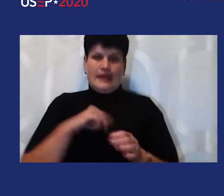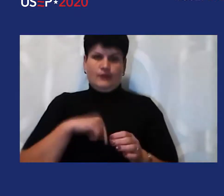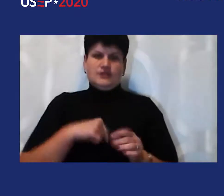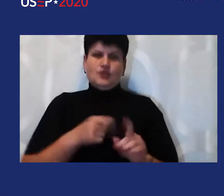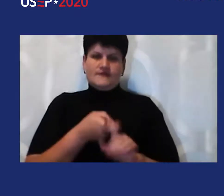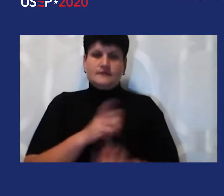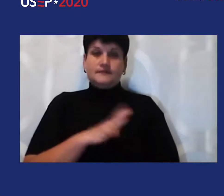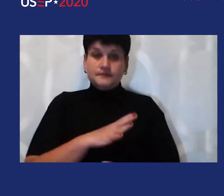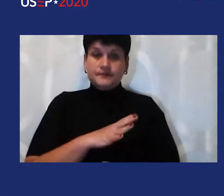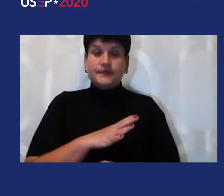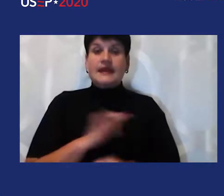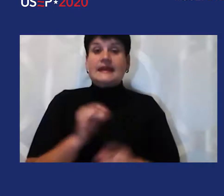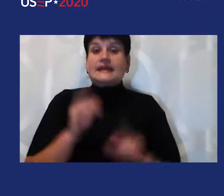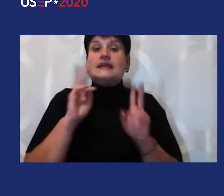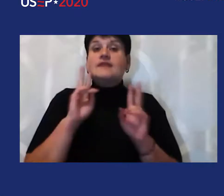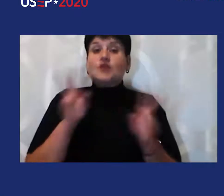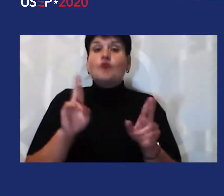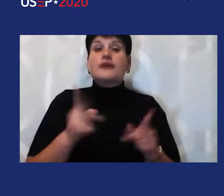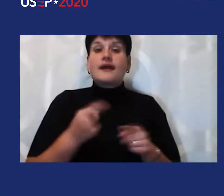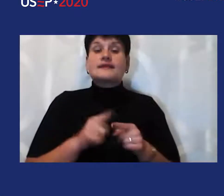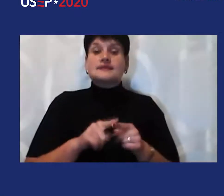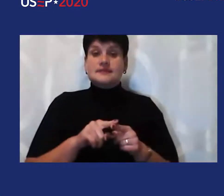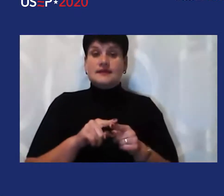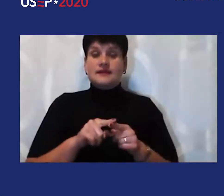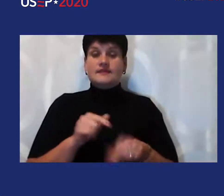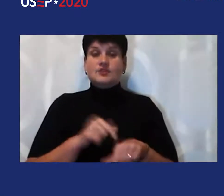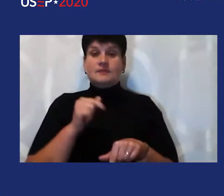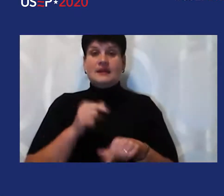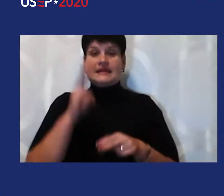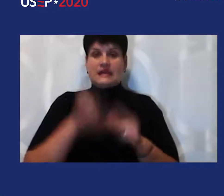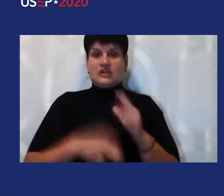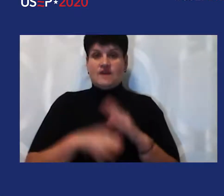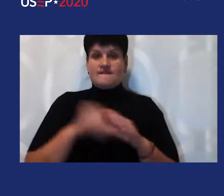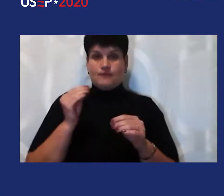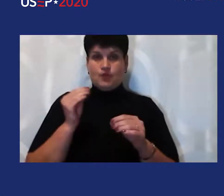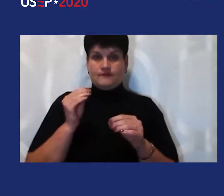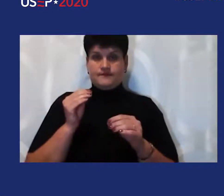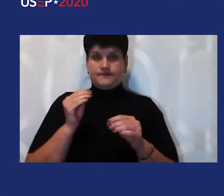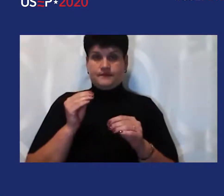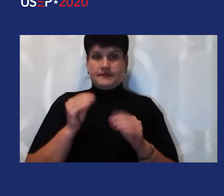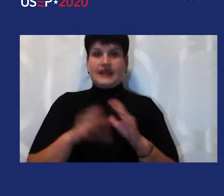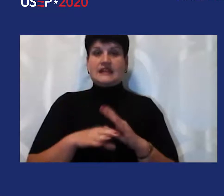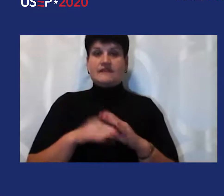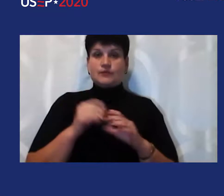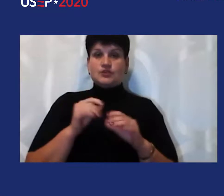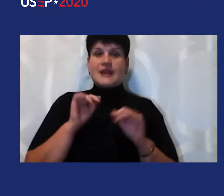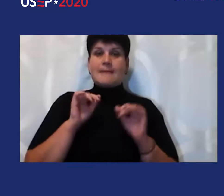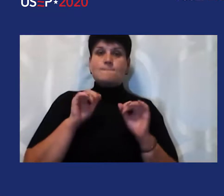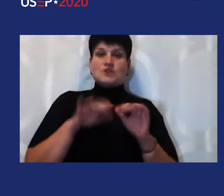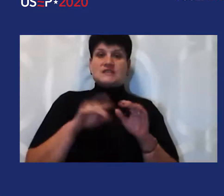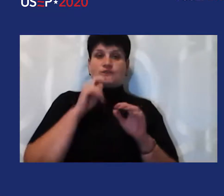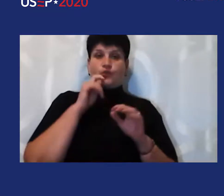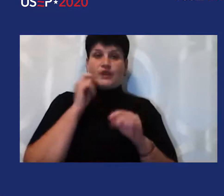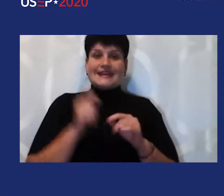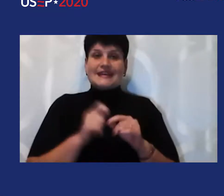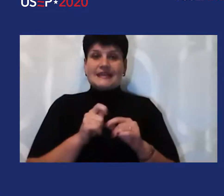emotionally, it was a difficult process and it was difficult to predict actually how it is going to